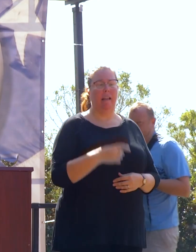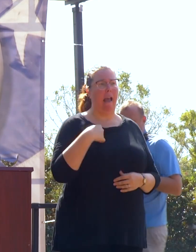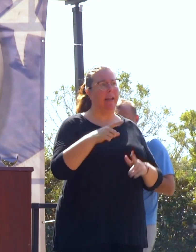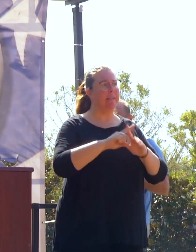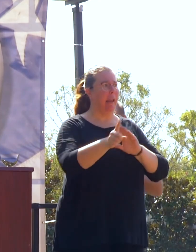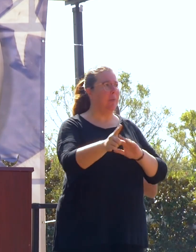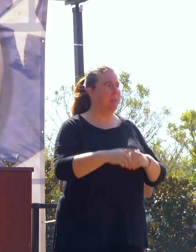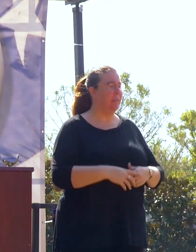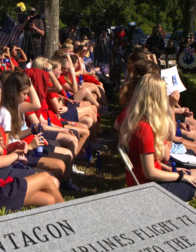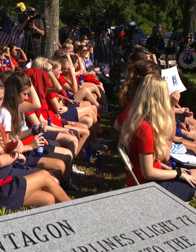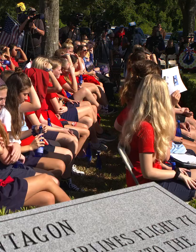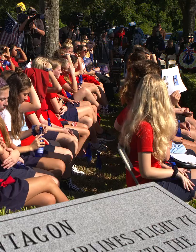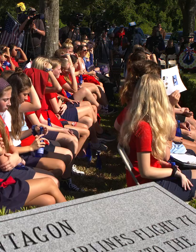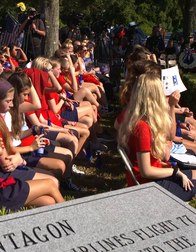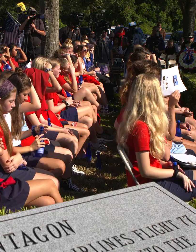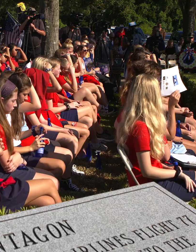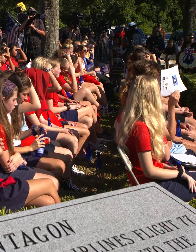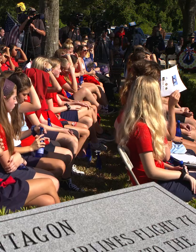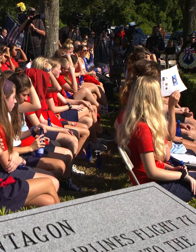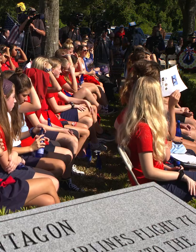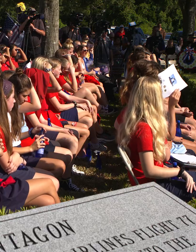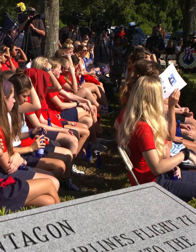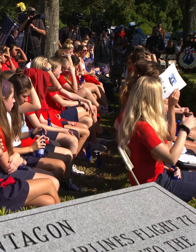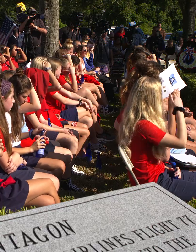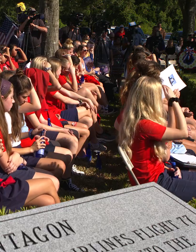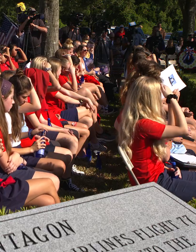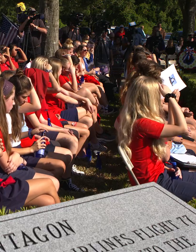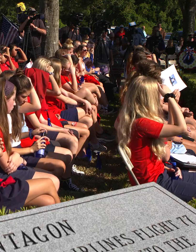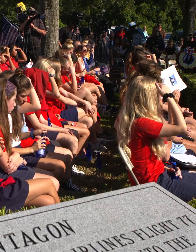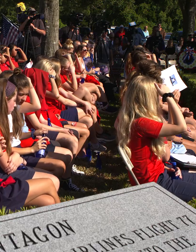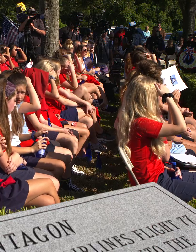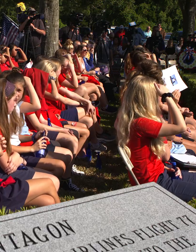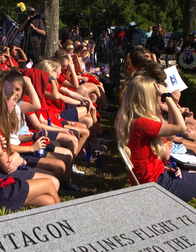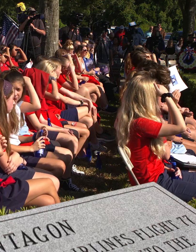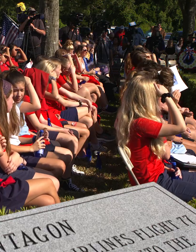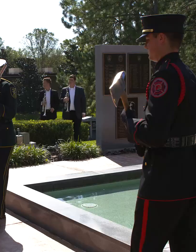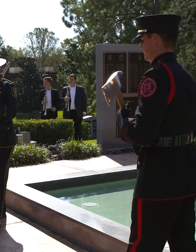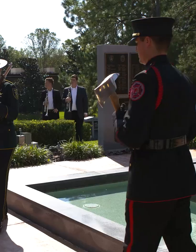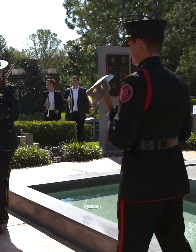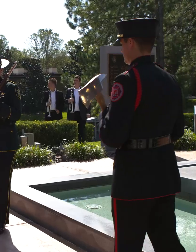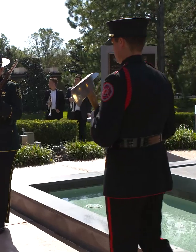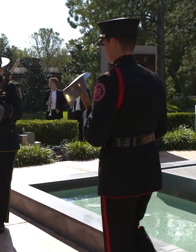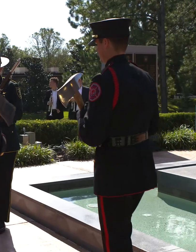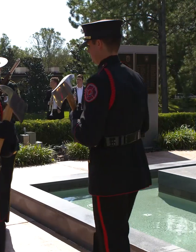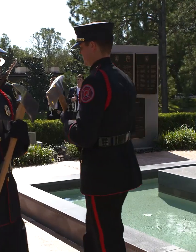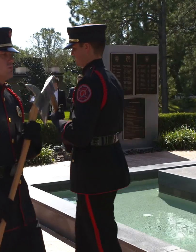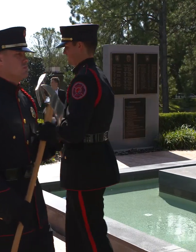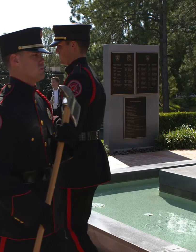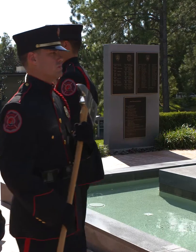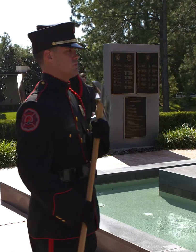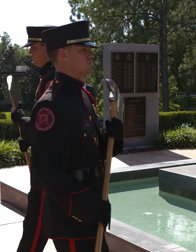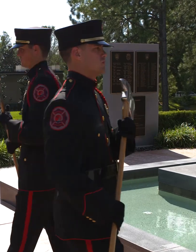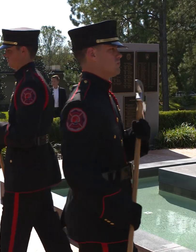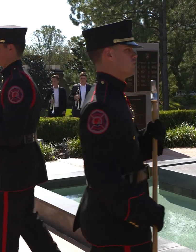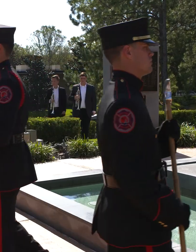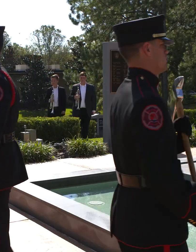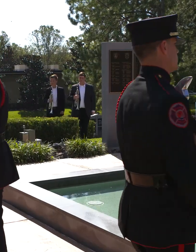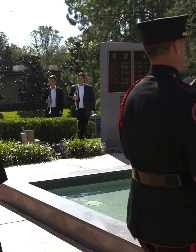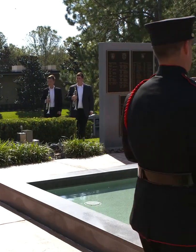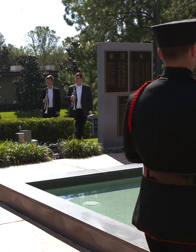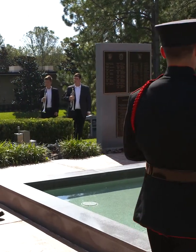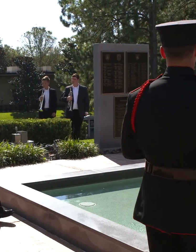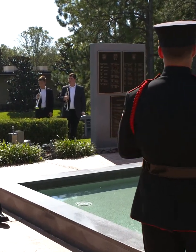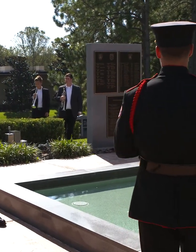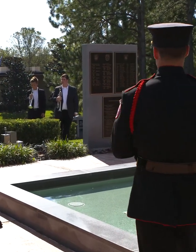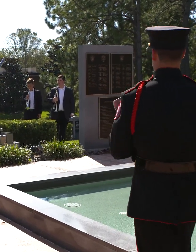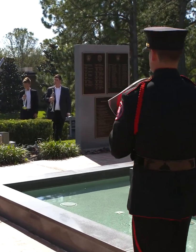escaped. I escaped with the help of three brave firemen who didn't come back. They didn't return, but they were there for